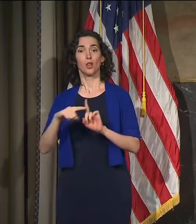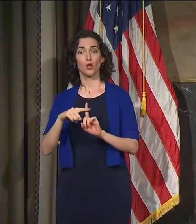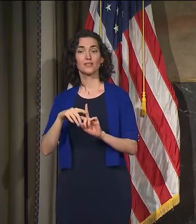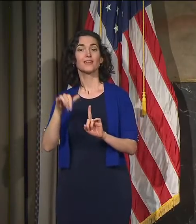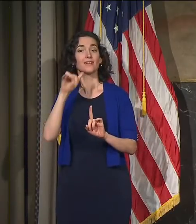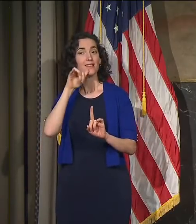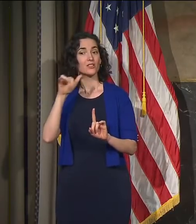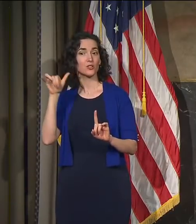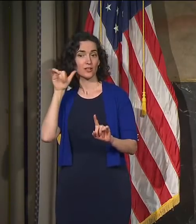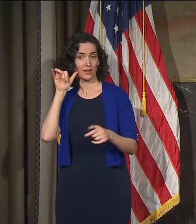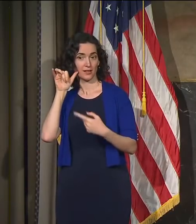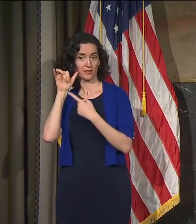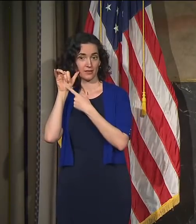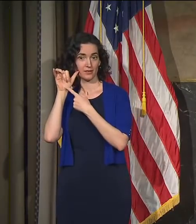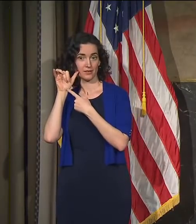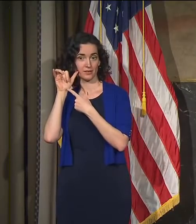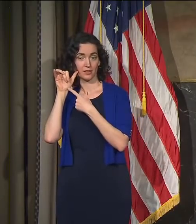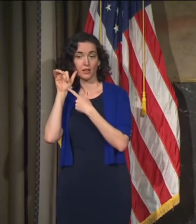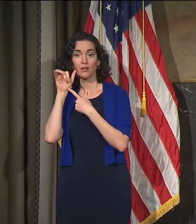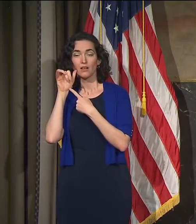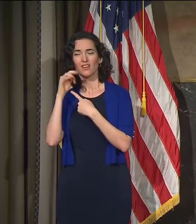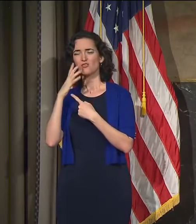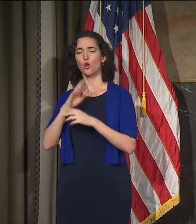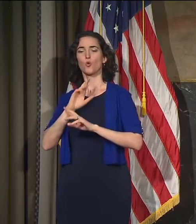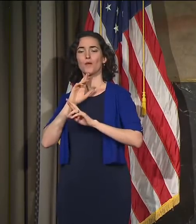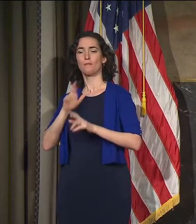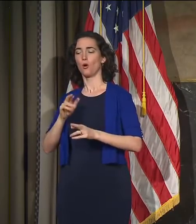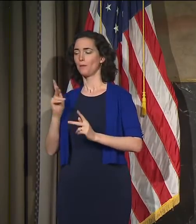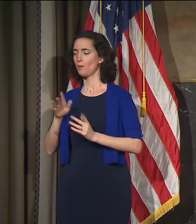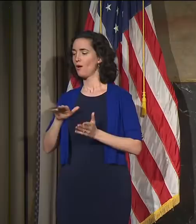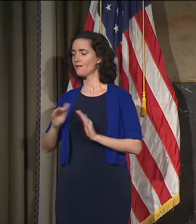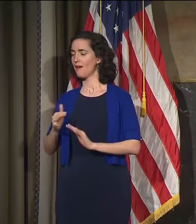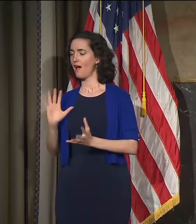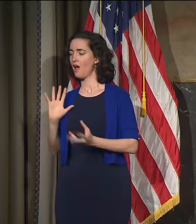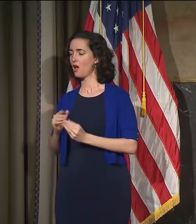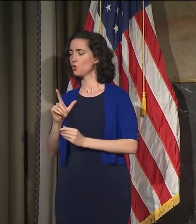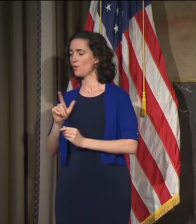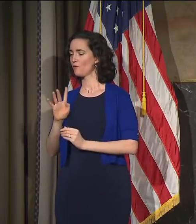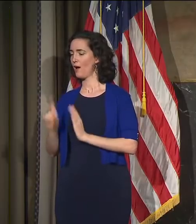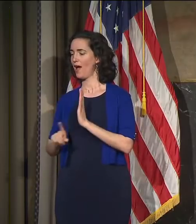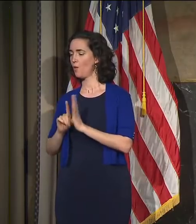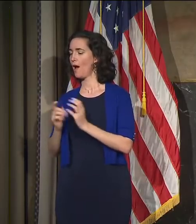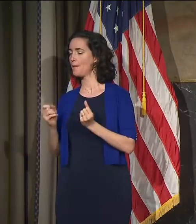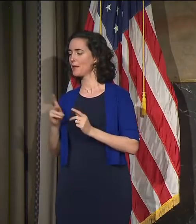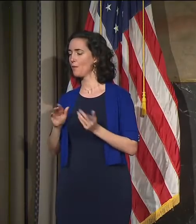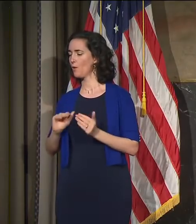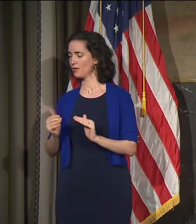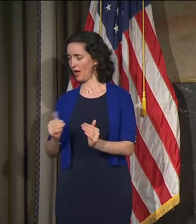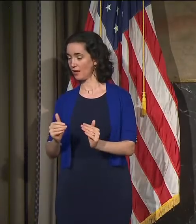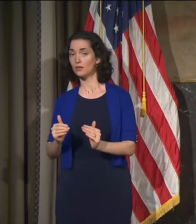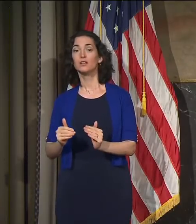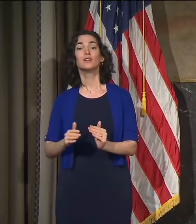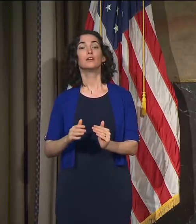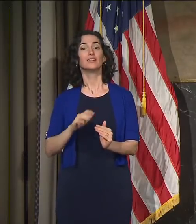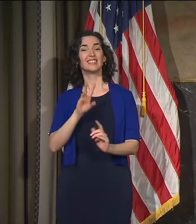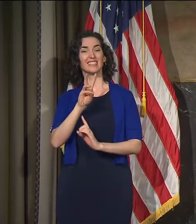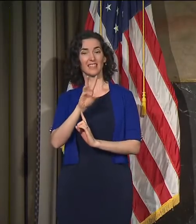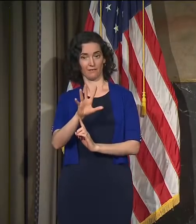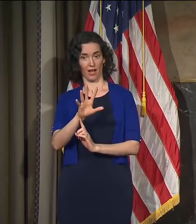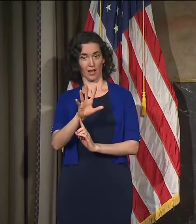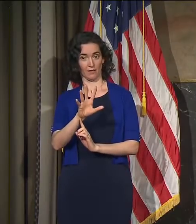single highest 24-hour report for deaths that we've had since July the 29th. We reported